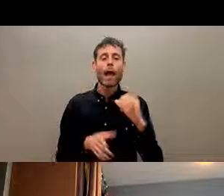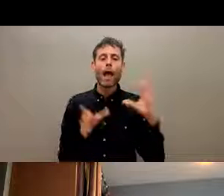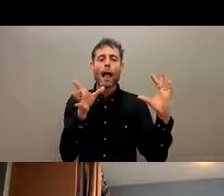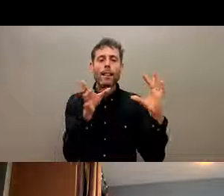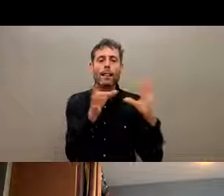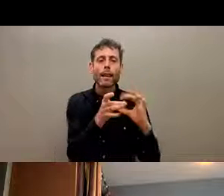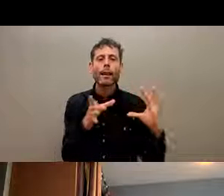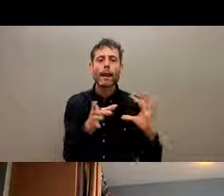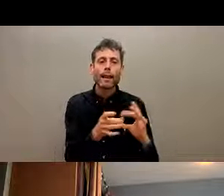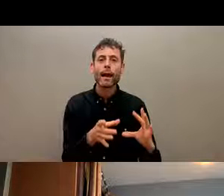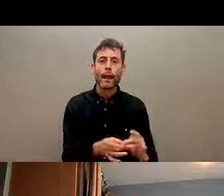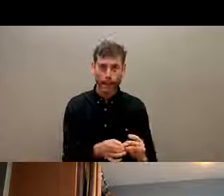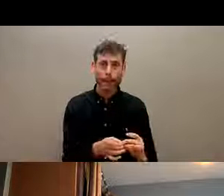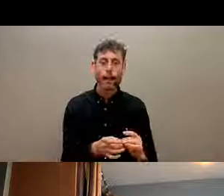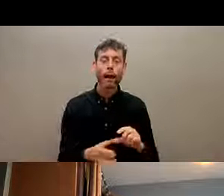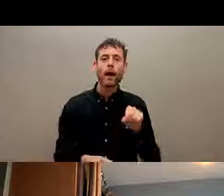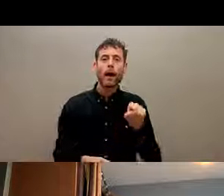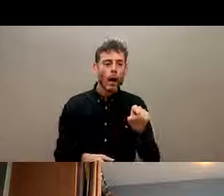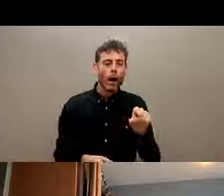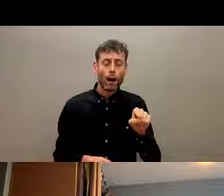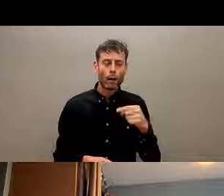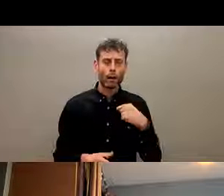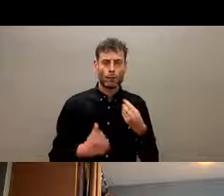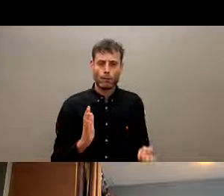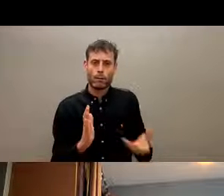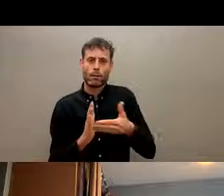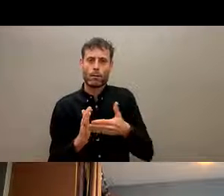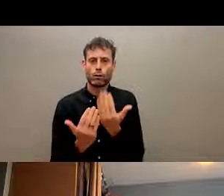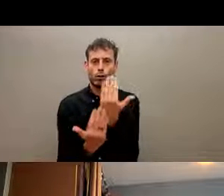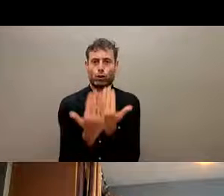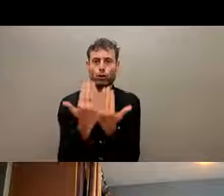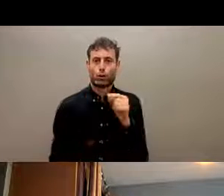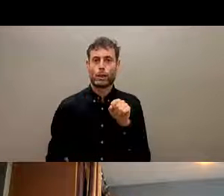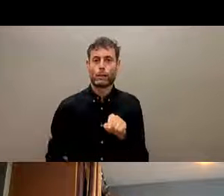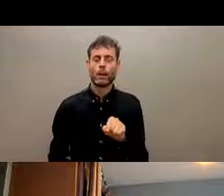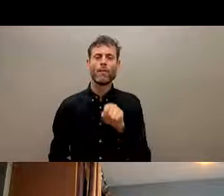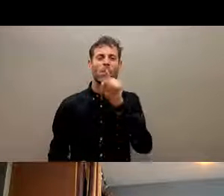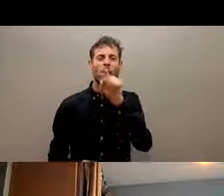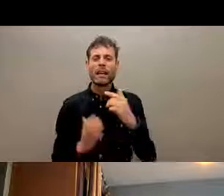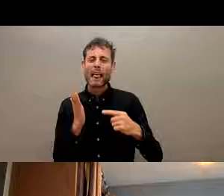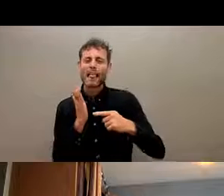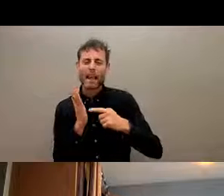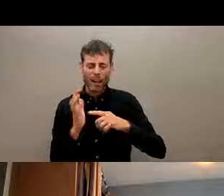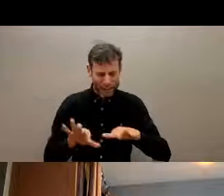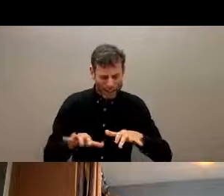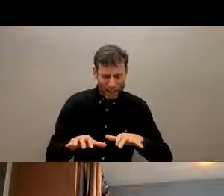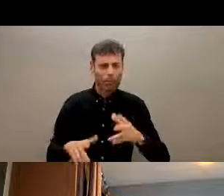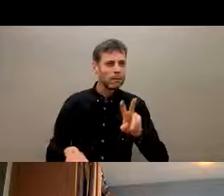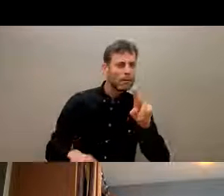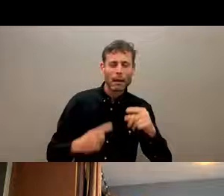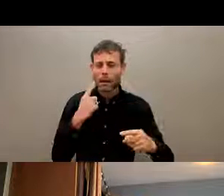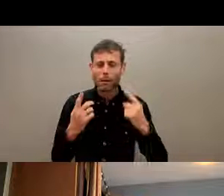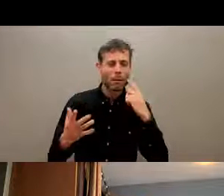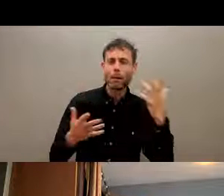you have technical problems, technical questions, please send a direct message to Hazel. That's always an option in the chat box. There's a